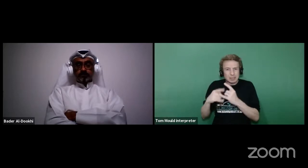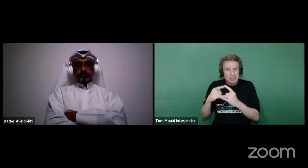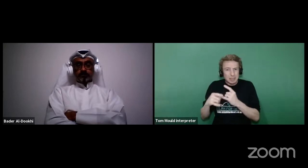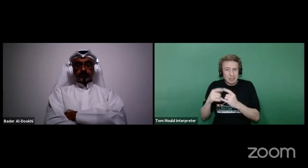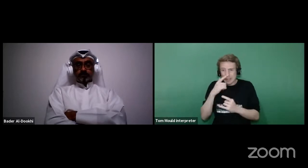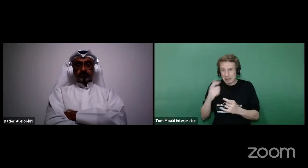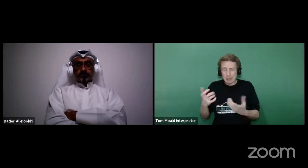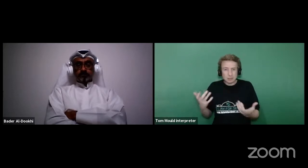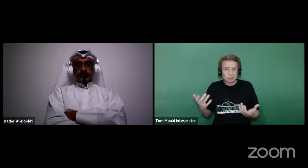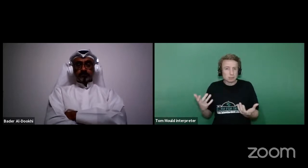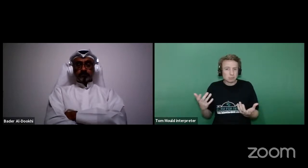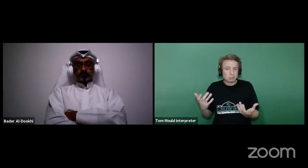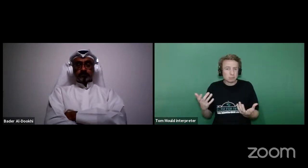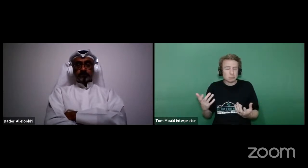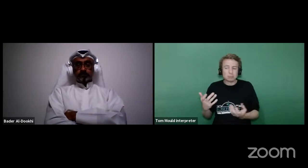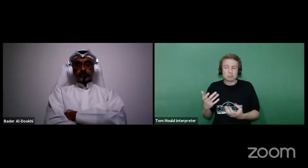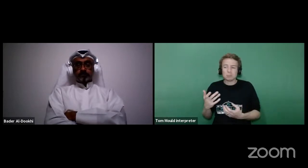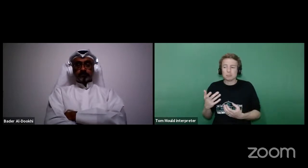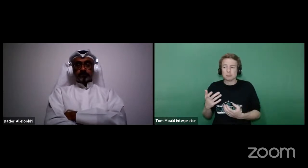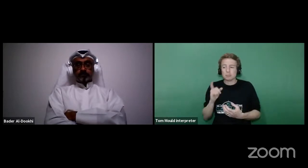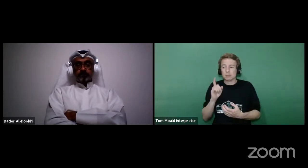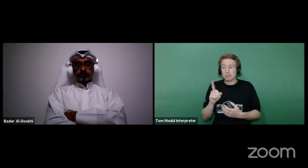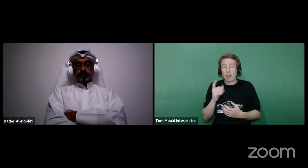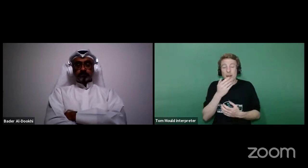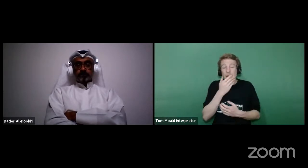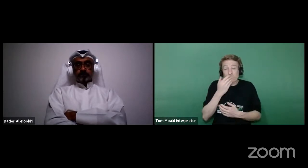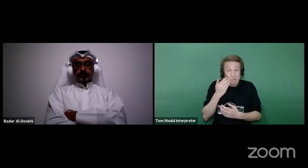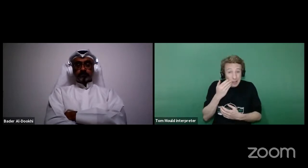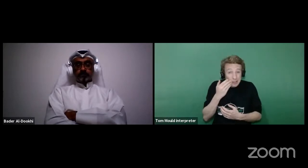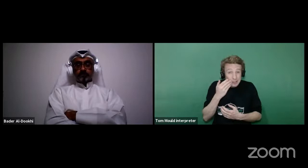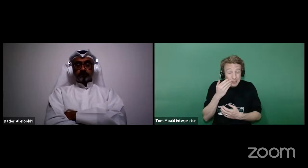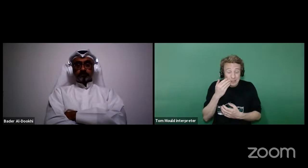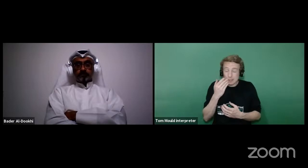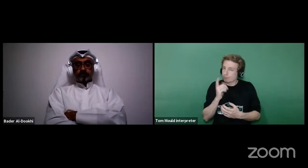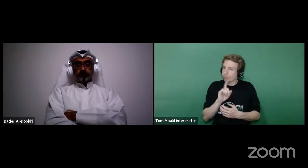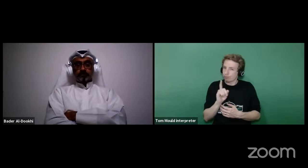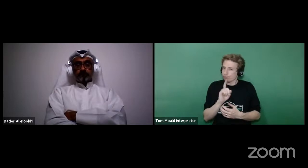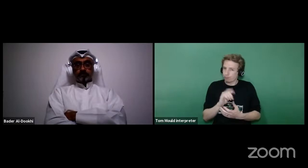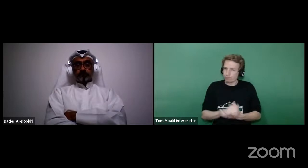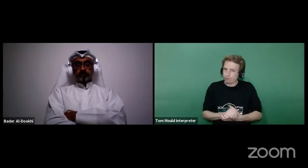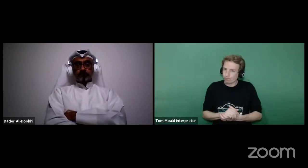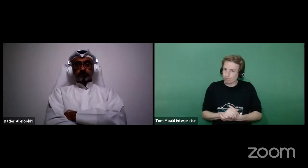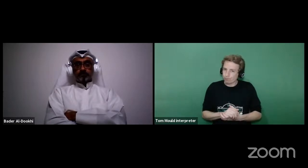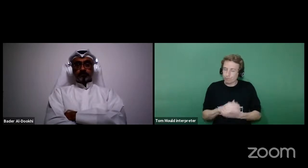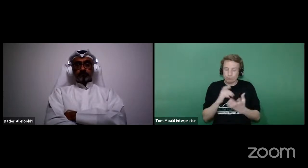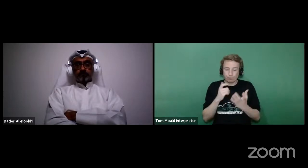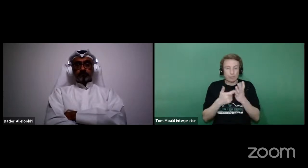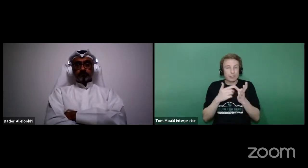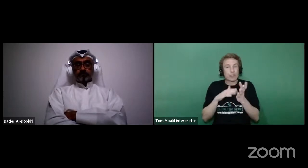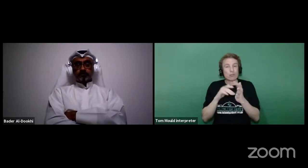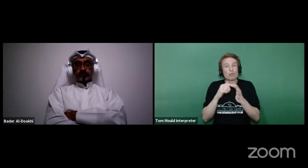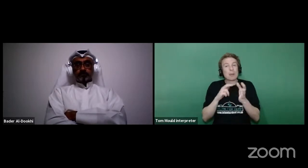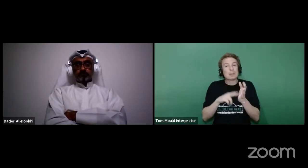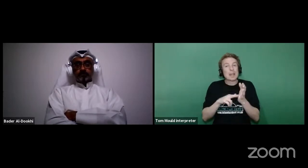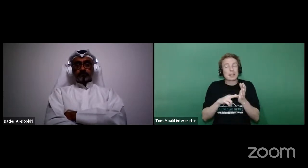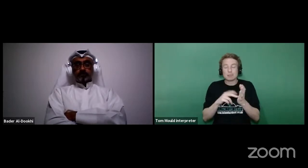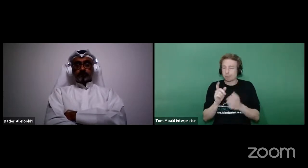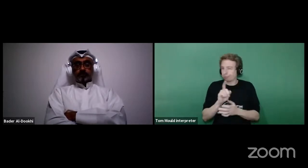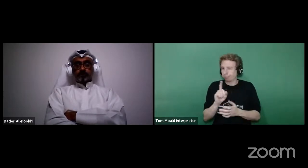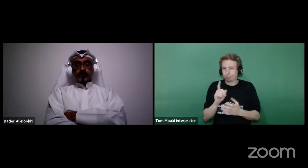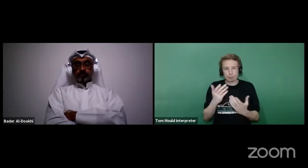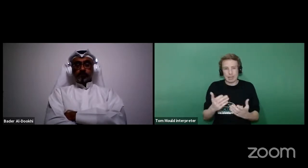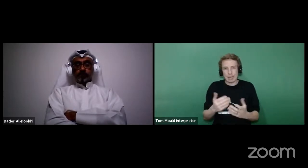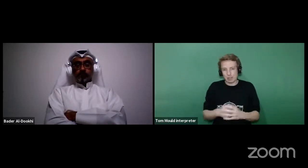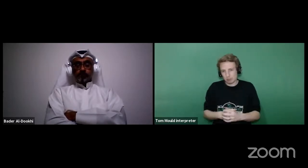with. However, with it being Ramadan, this is something that is now not permissible. So with this being the case,